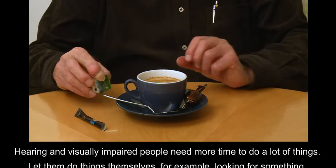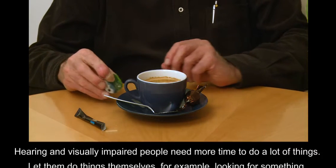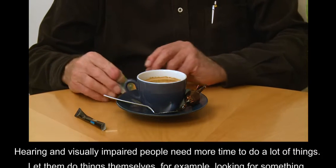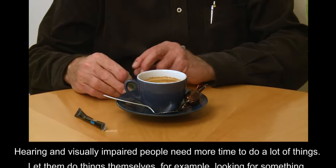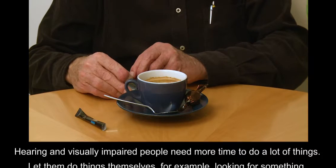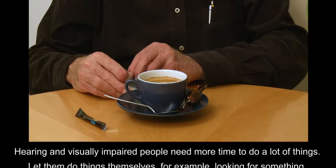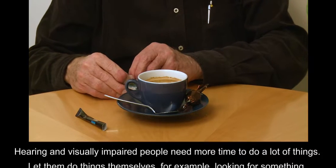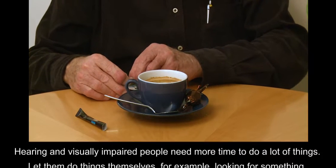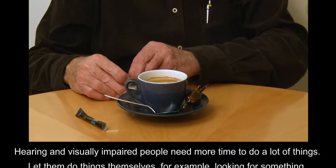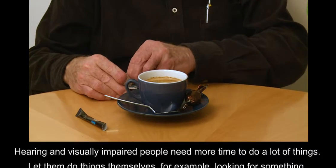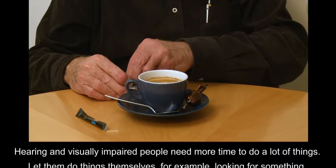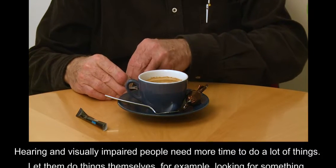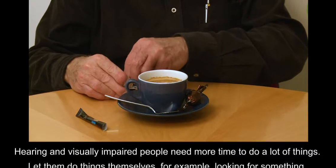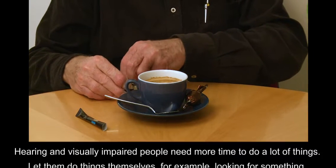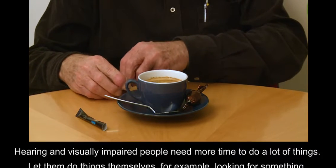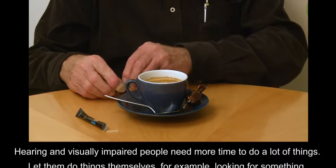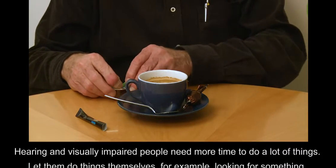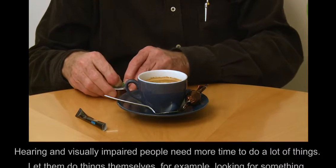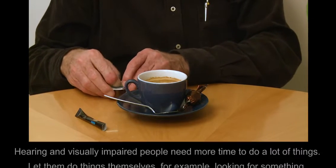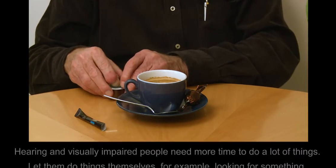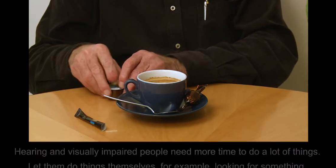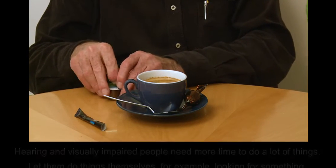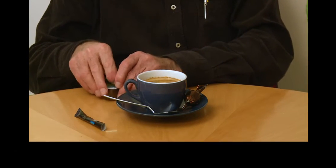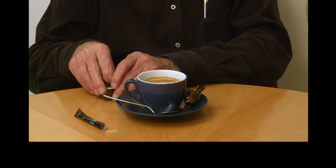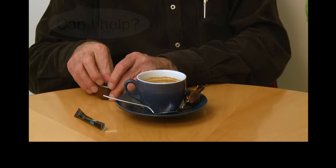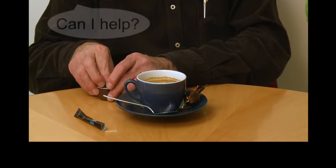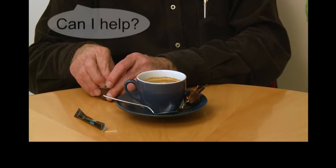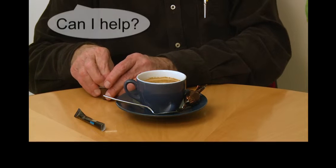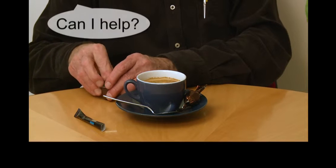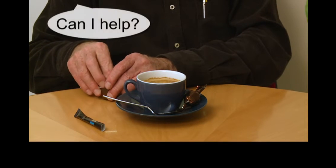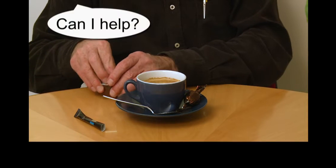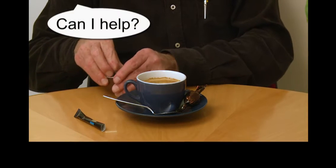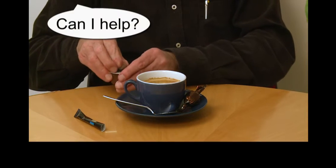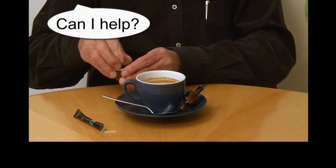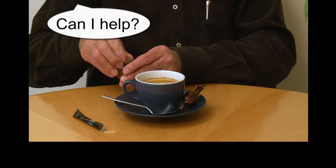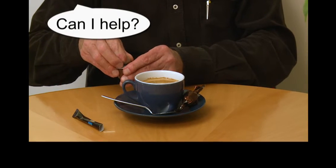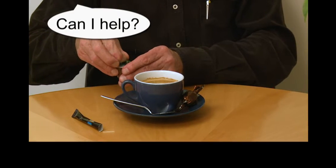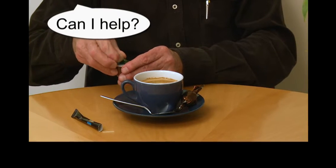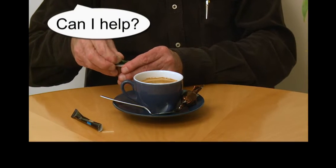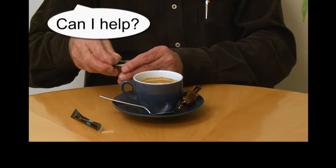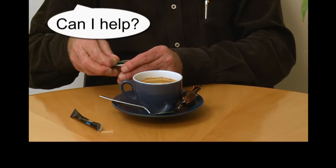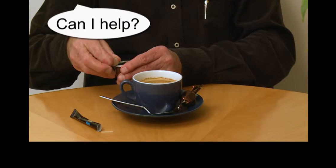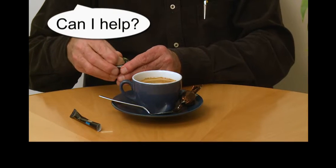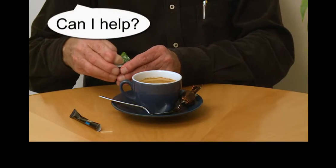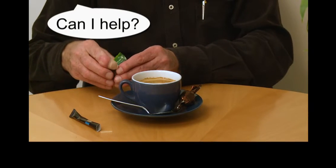ask if they need support. For example, what are you looking for? Can I help?